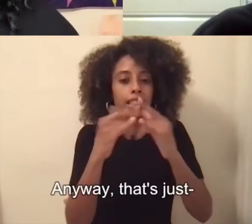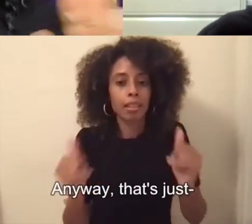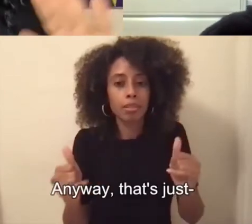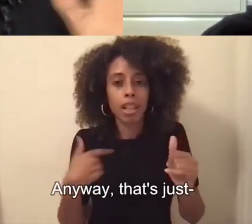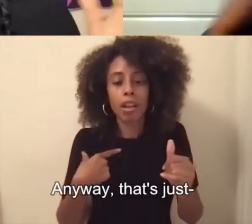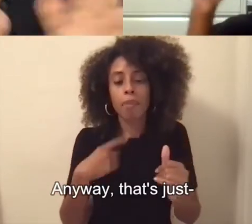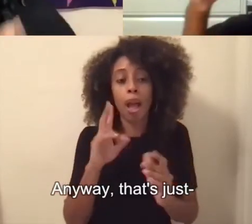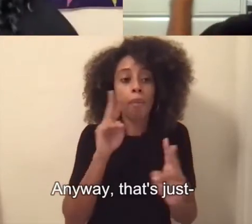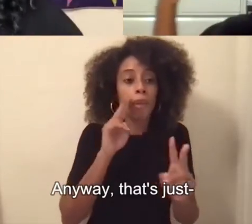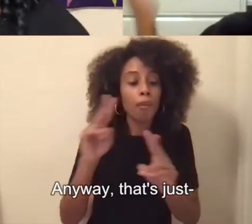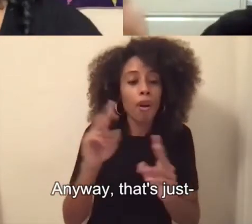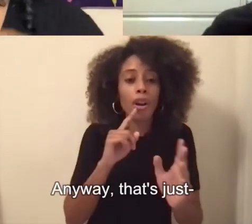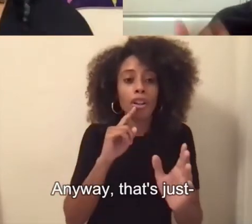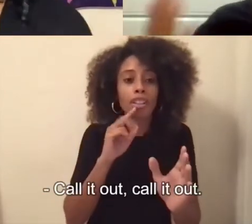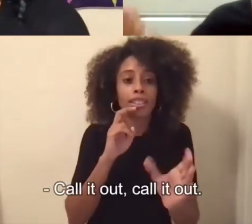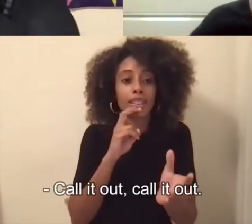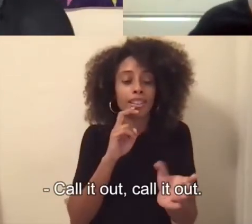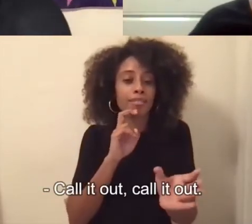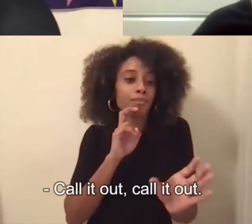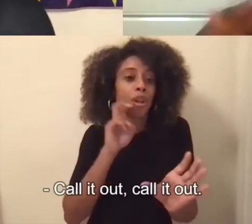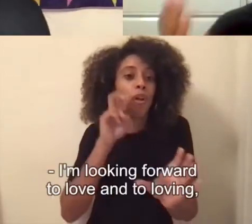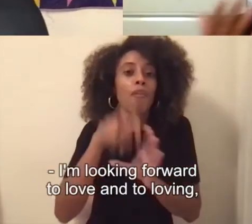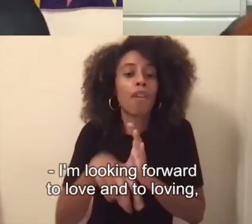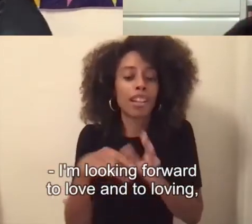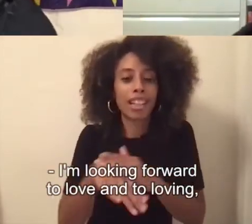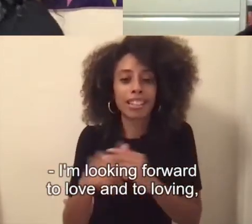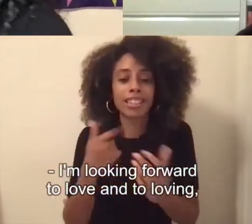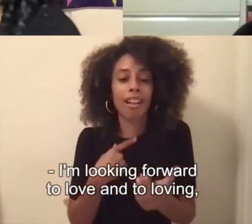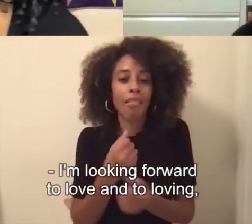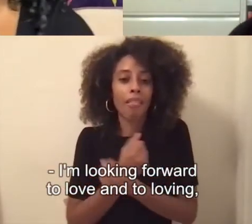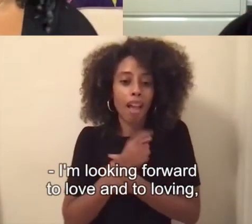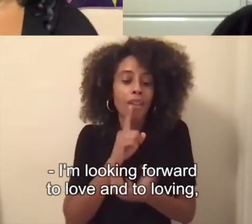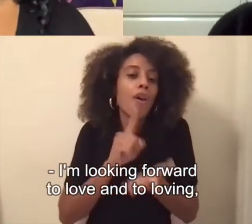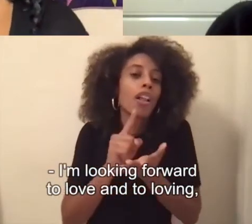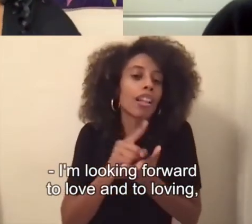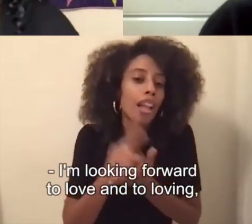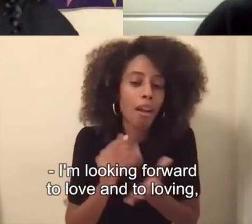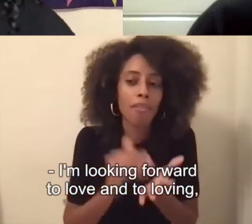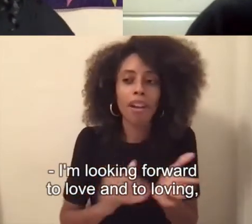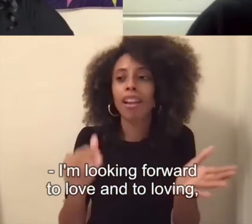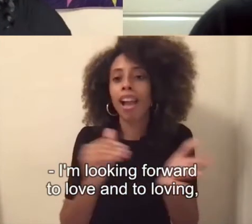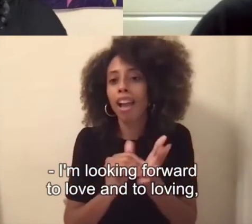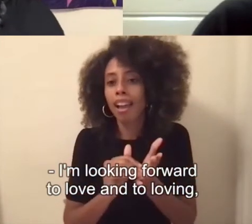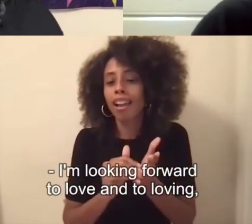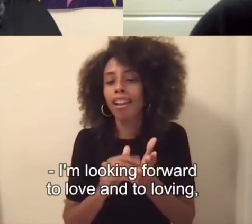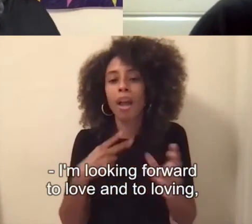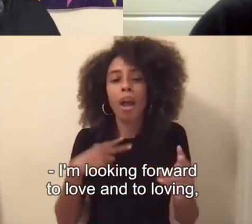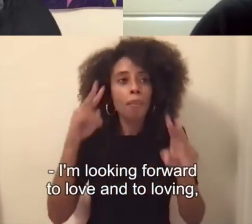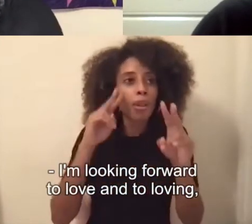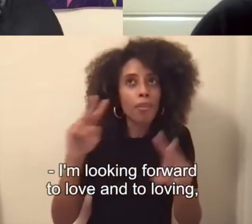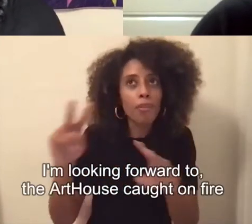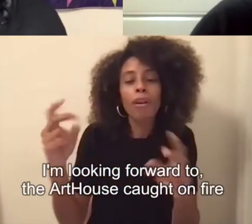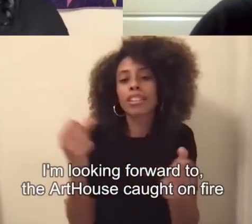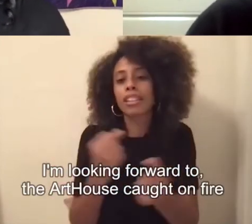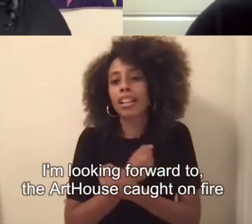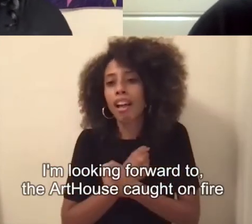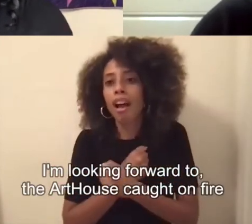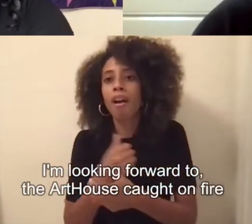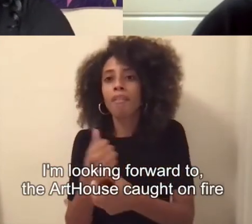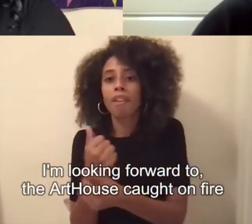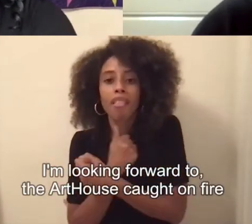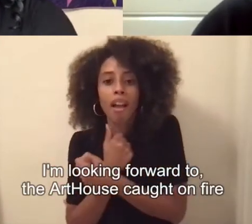anyway, that's just Call it out. You're manifesting. I'm looking forward to love and to loving. I'm